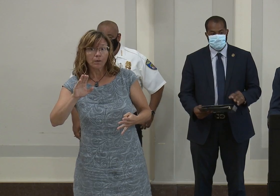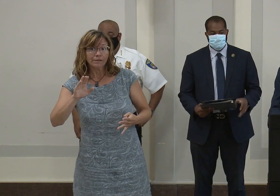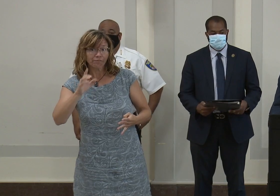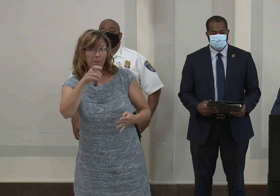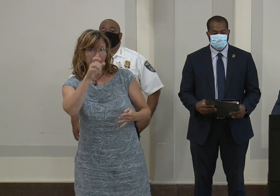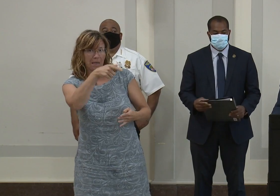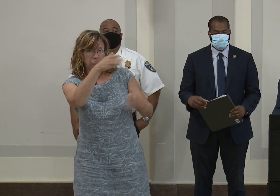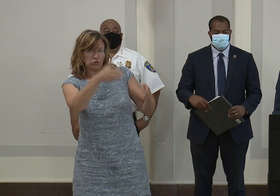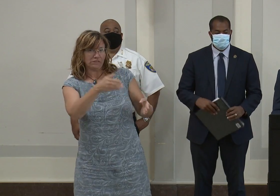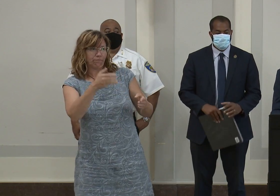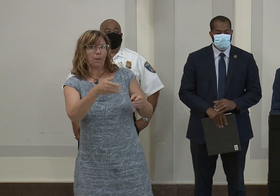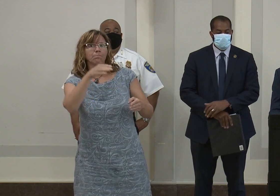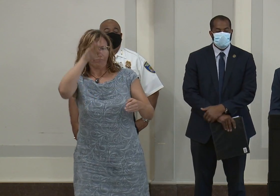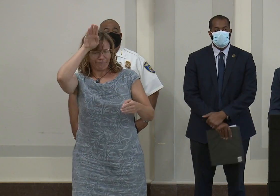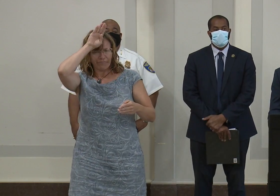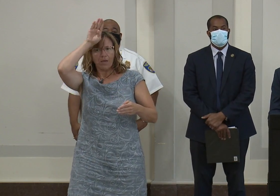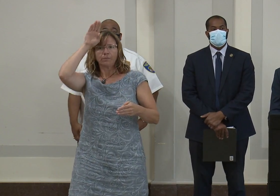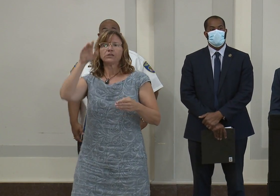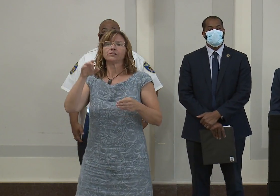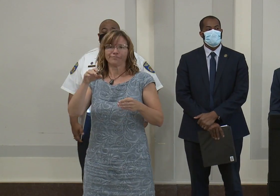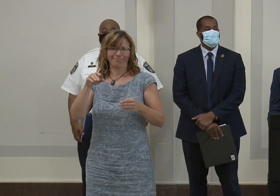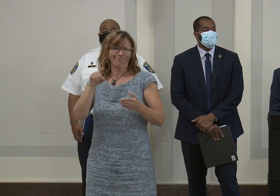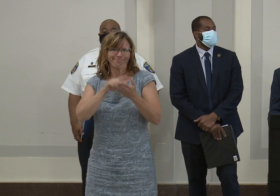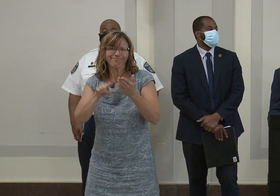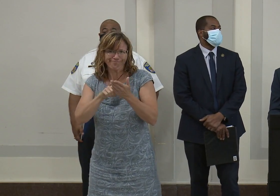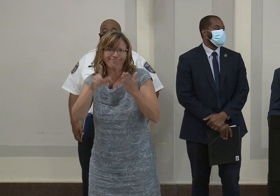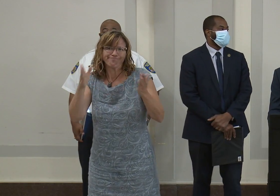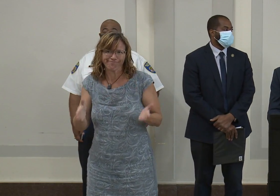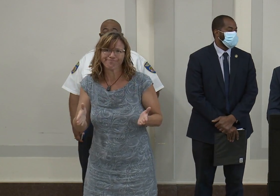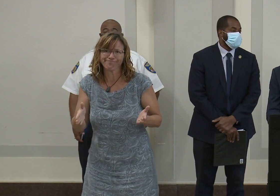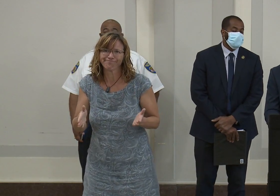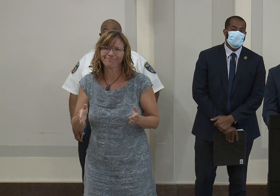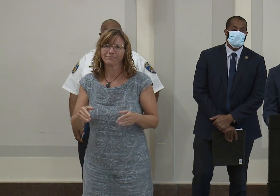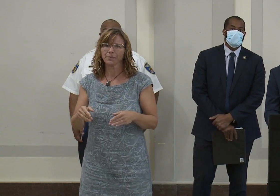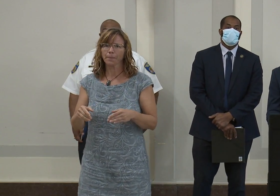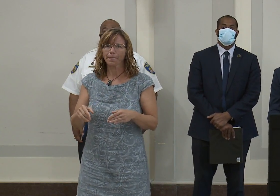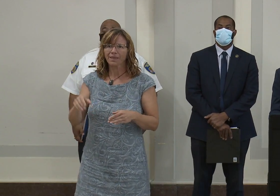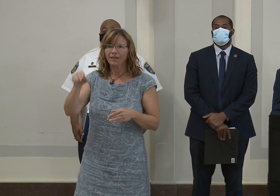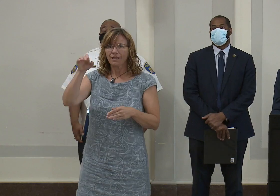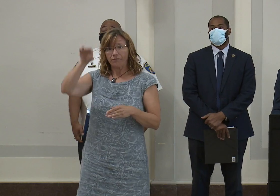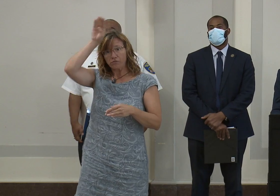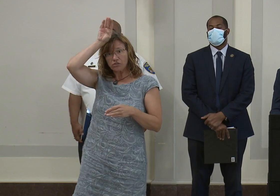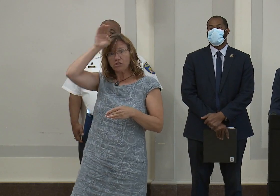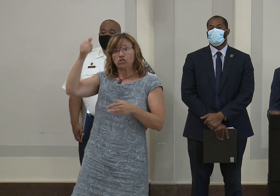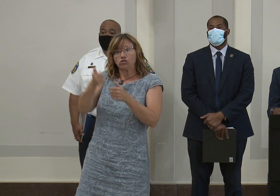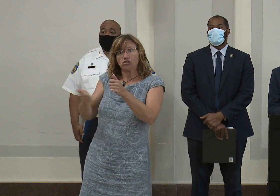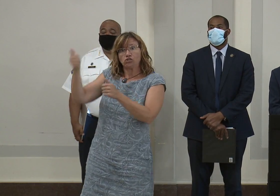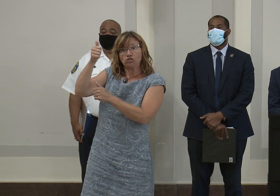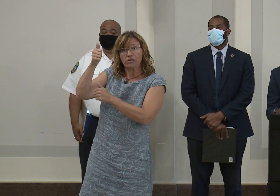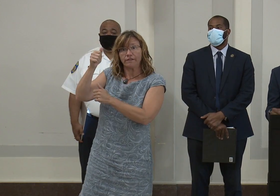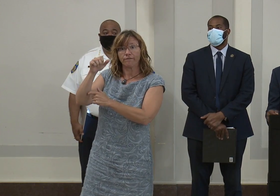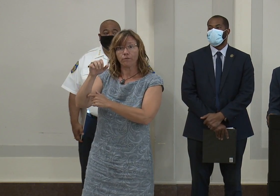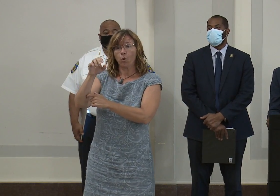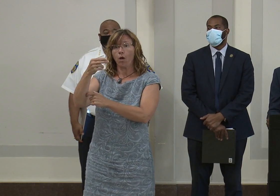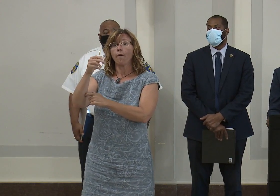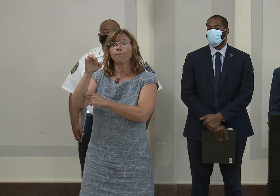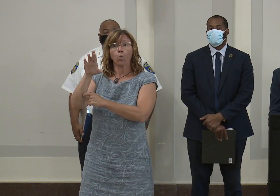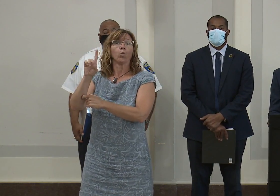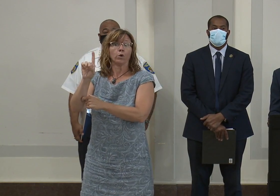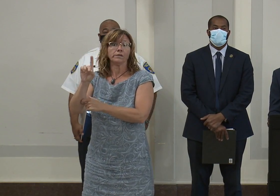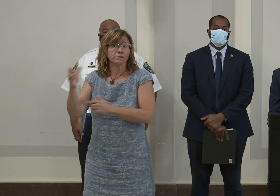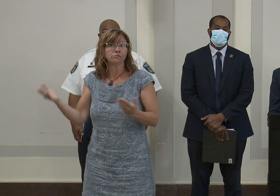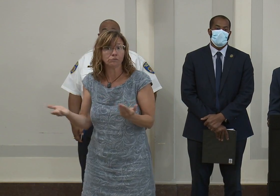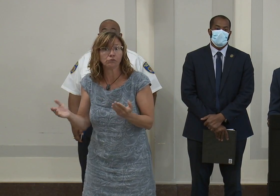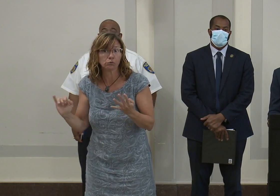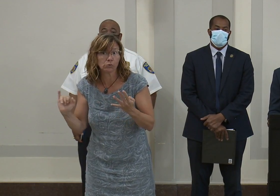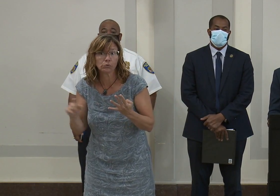Marshal's Office, and also our Fire Chief, Chief Ford. It's a pleasure to be here with you all today. As you know,